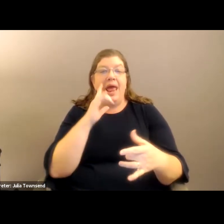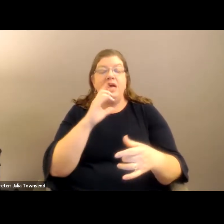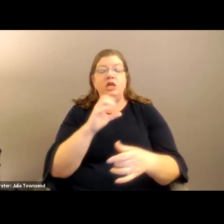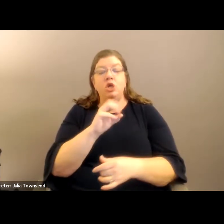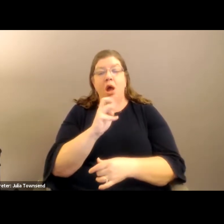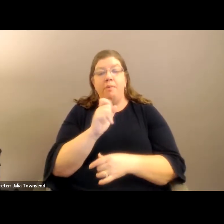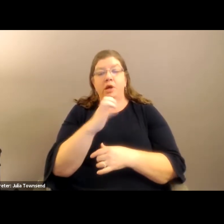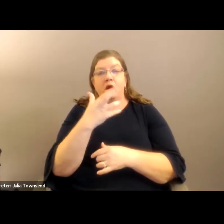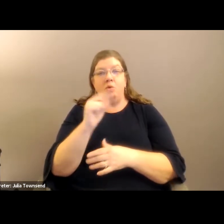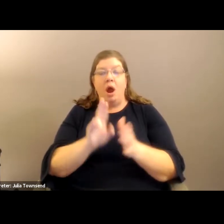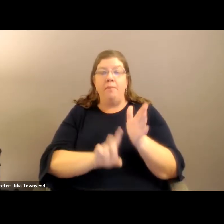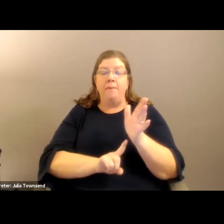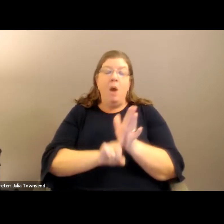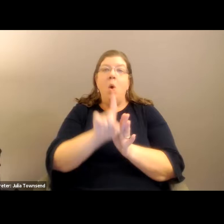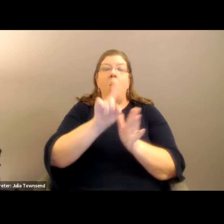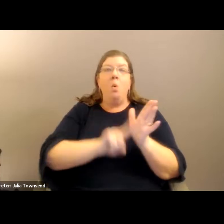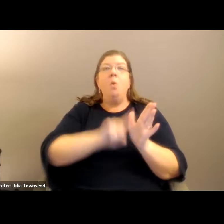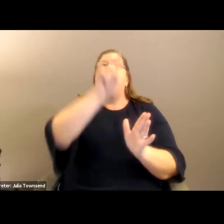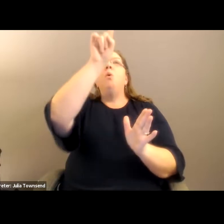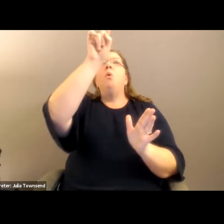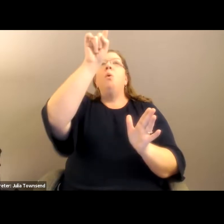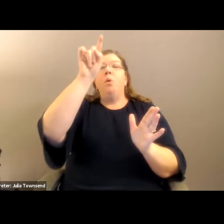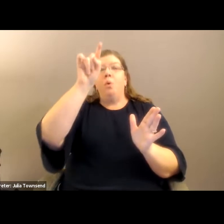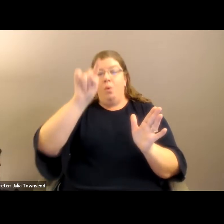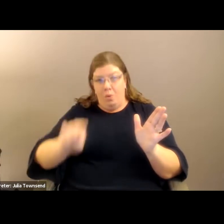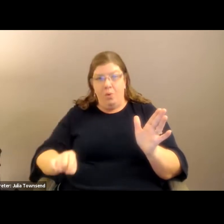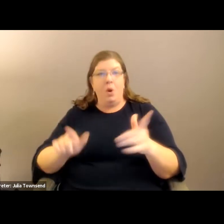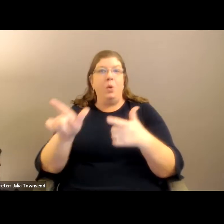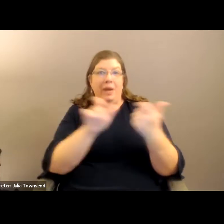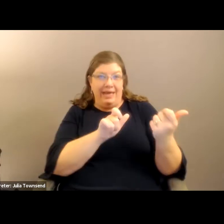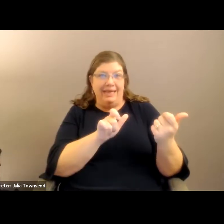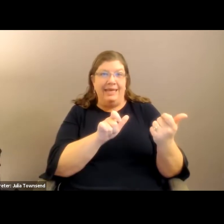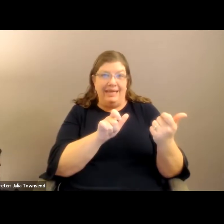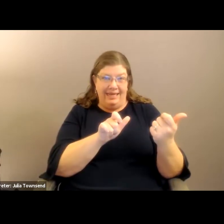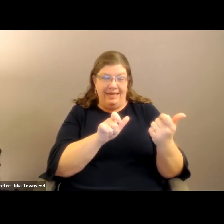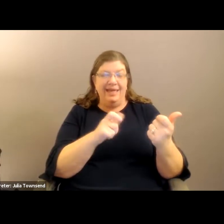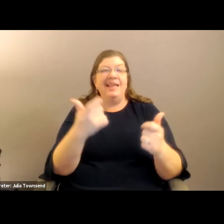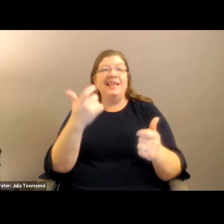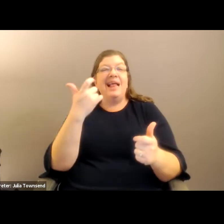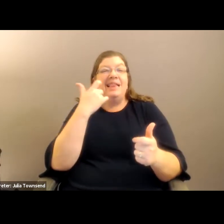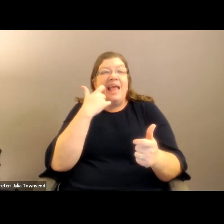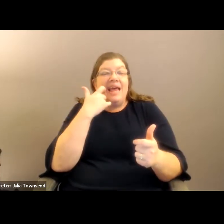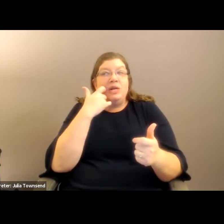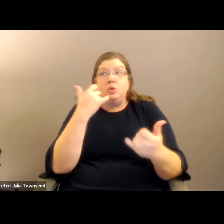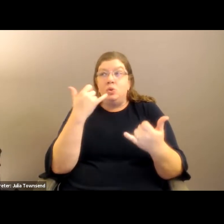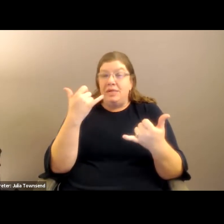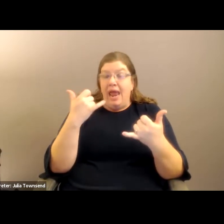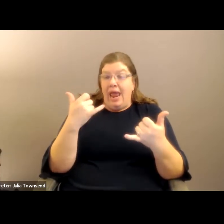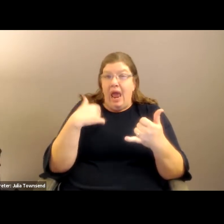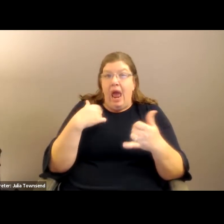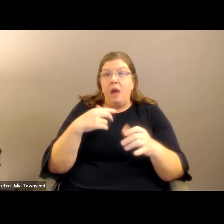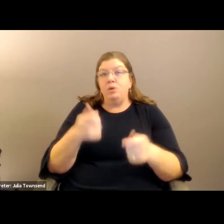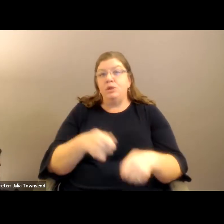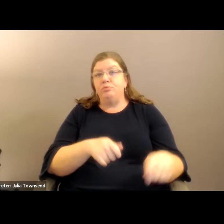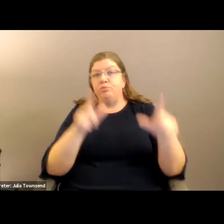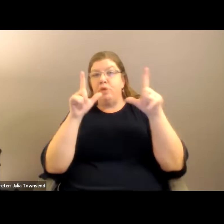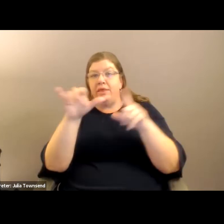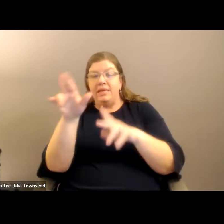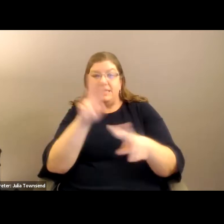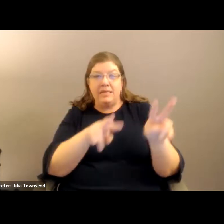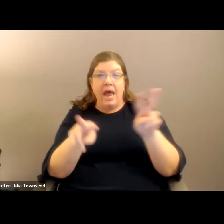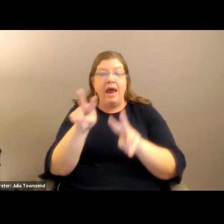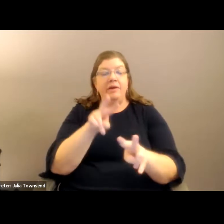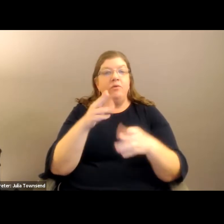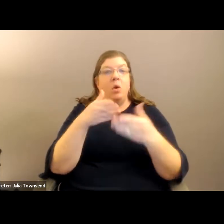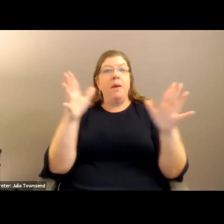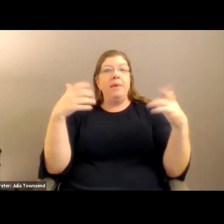has shot up quickly and has gone down quickly. The latest, actually, today I was on the site for public health